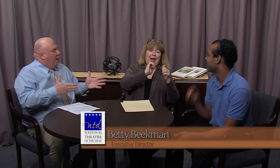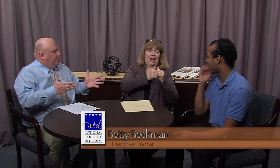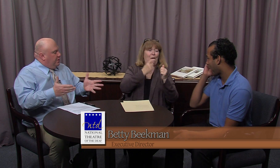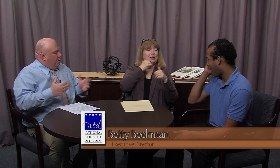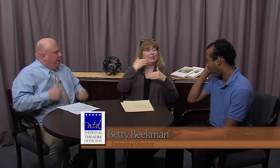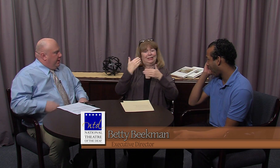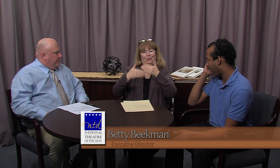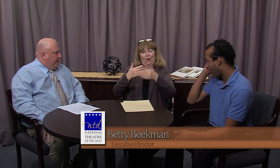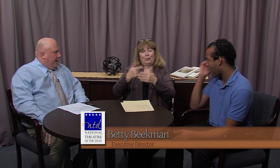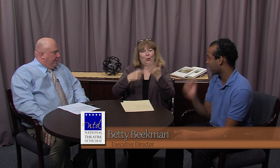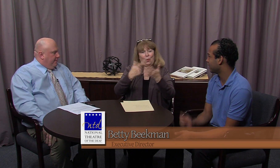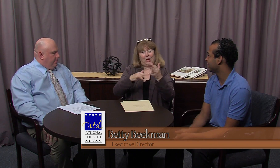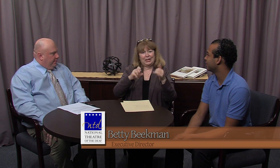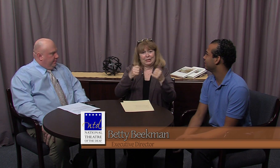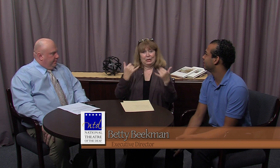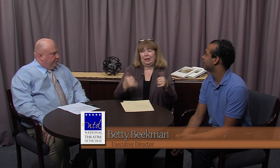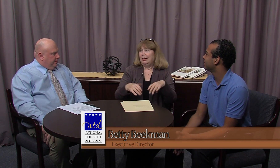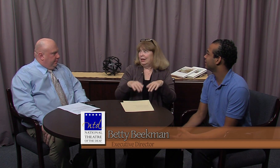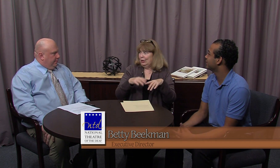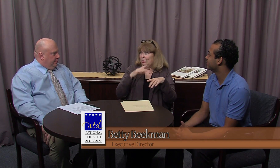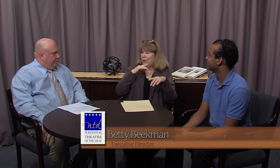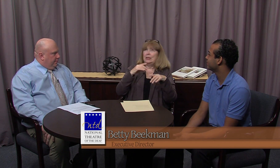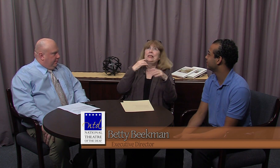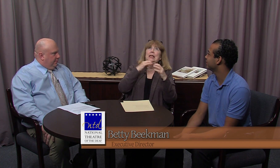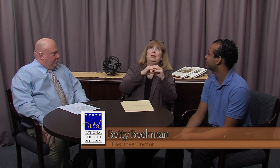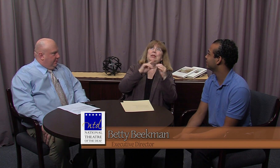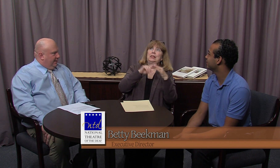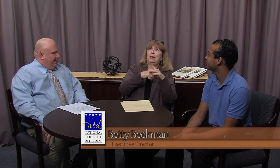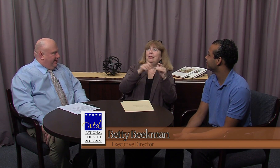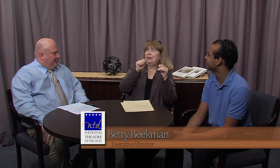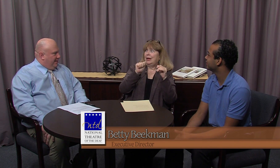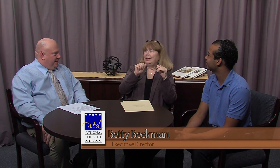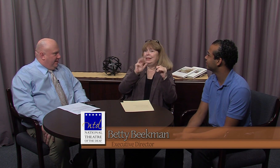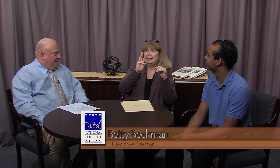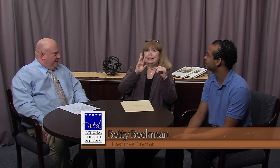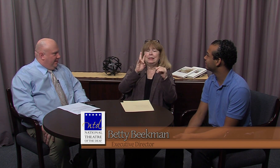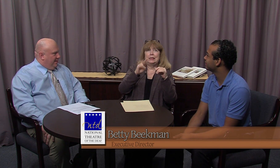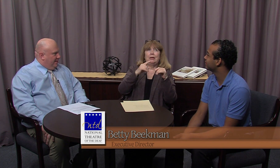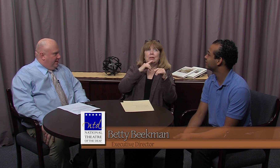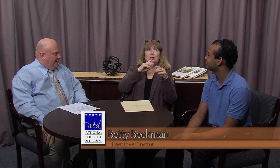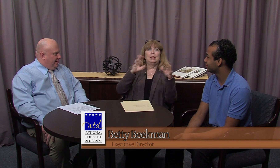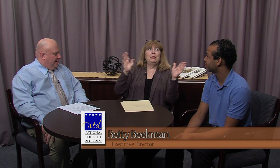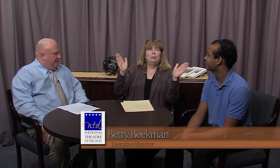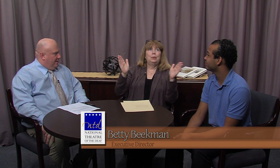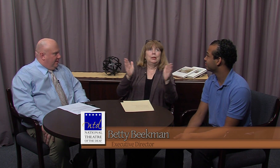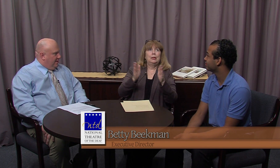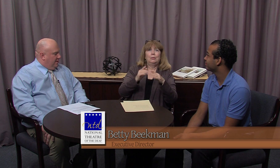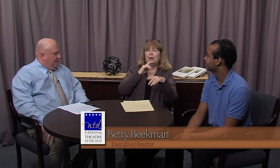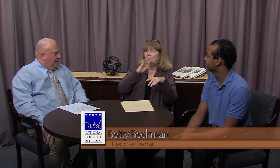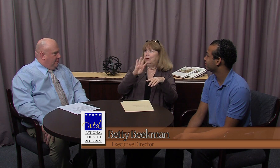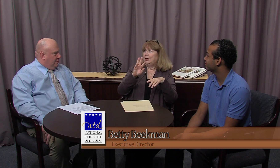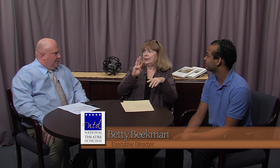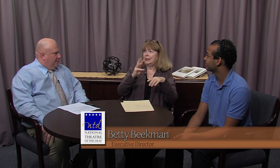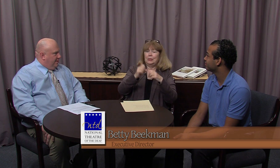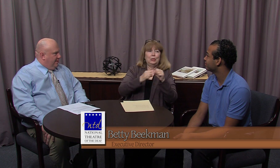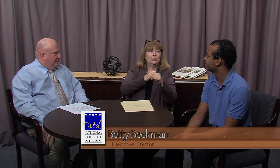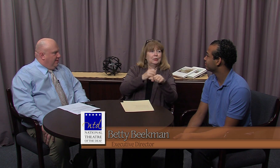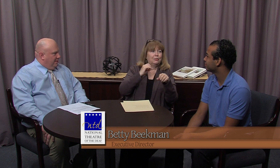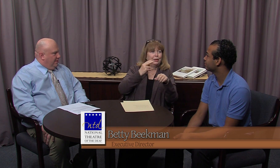into what it is today? Let's see, we started in 1967, so let me put in, 46 years of our